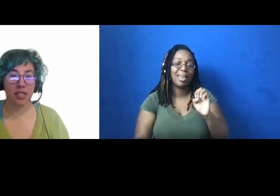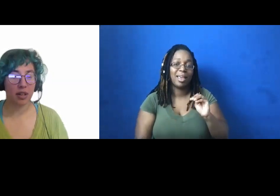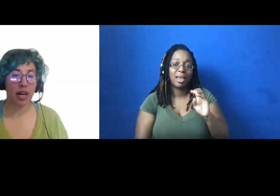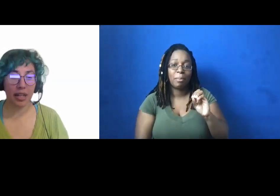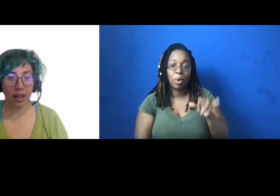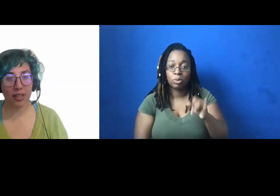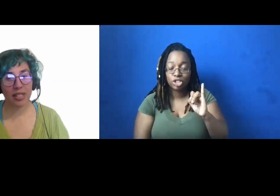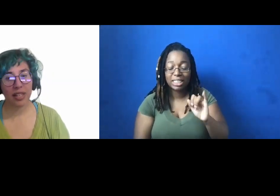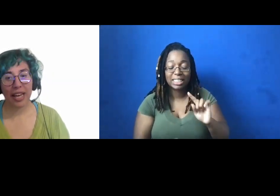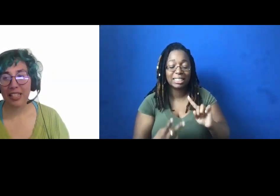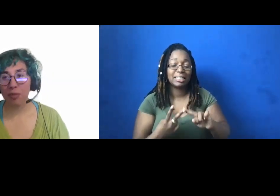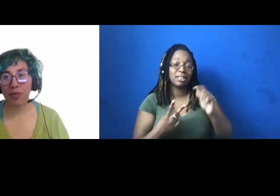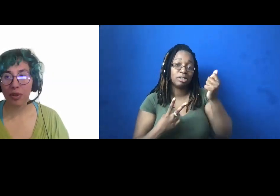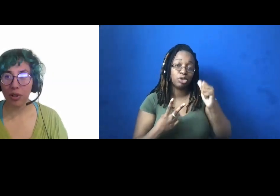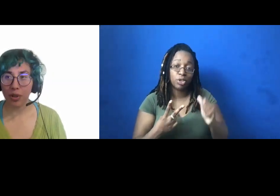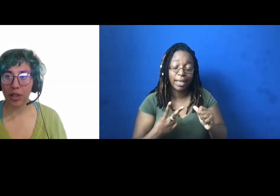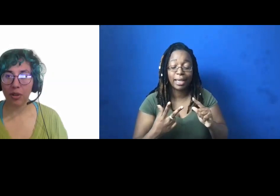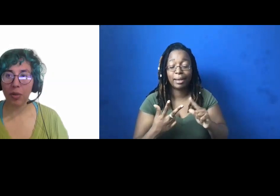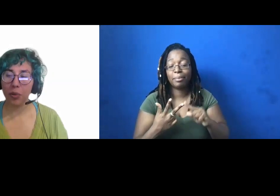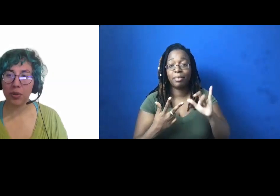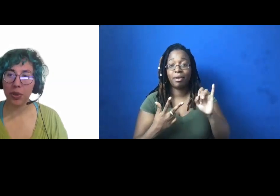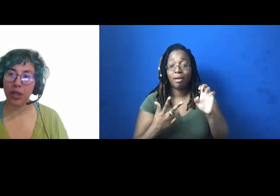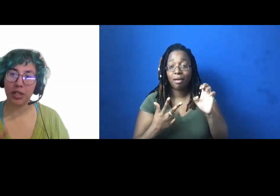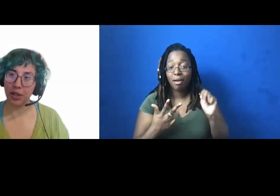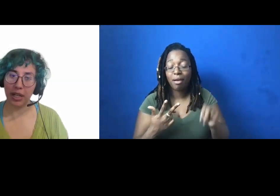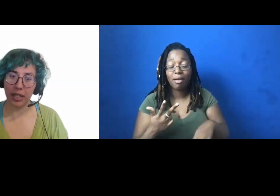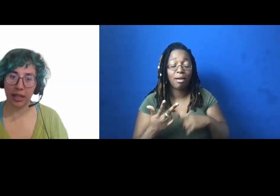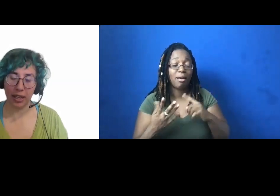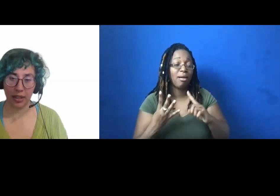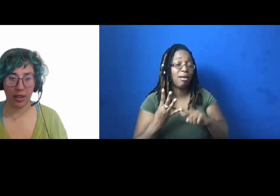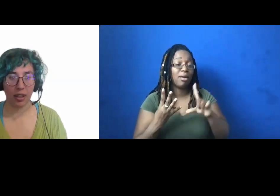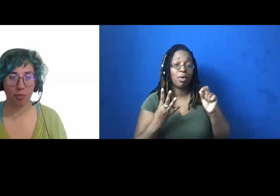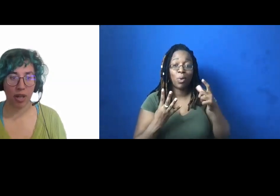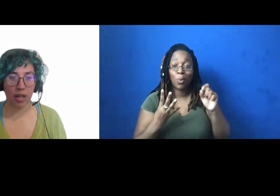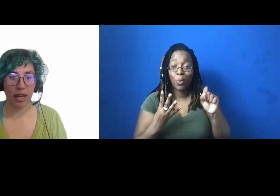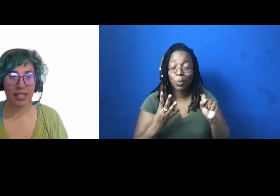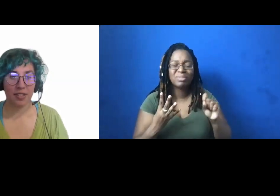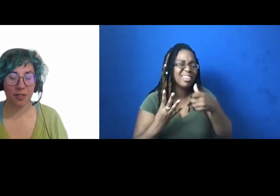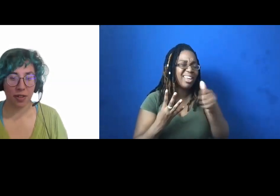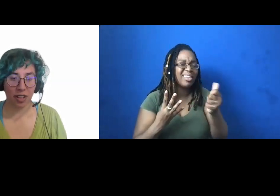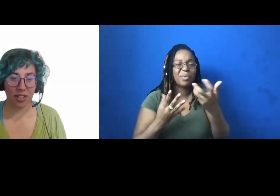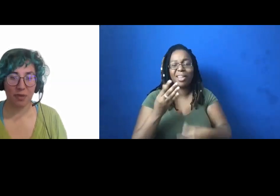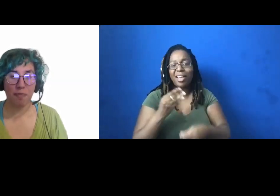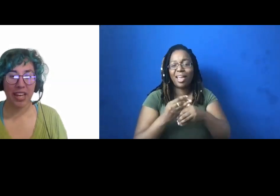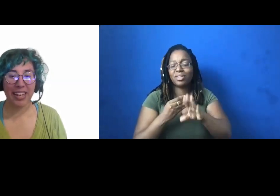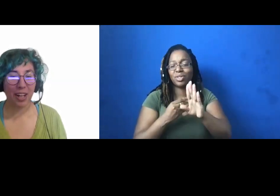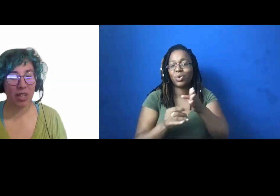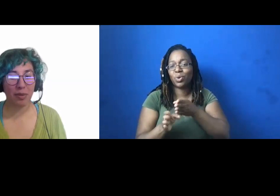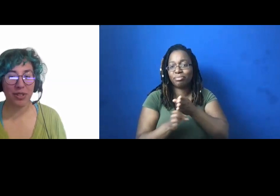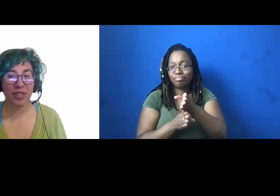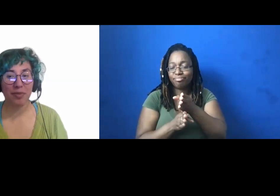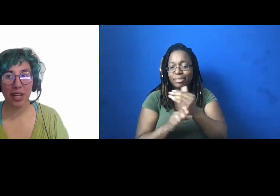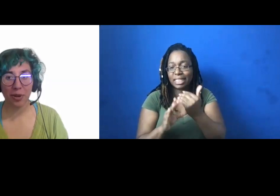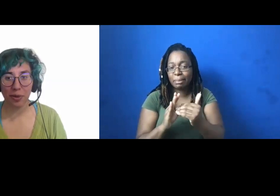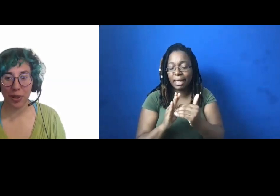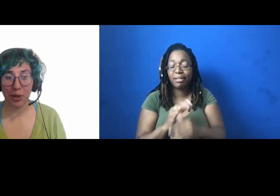shapes, these are icons, any type of logo that you might want to put interlining anything. Assistive technology may not be able